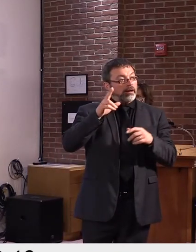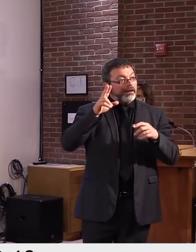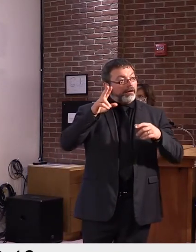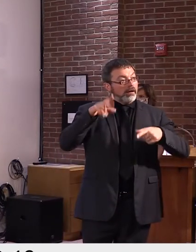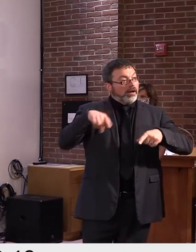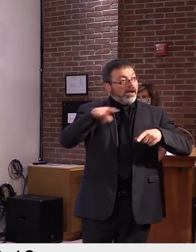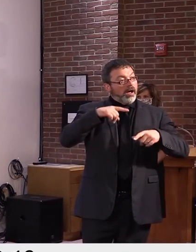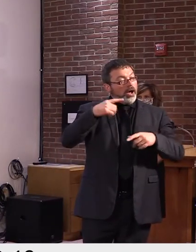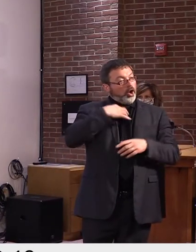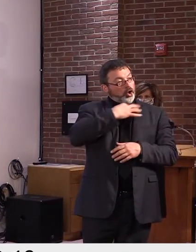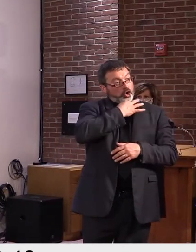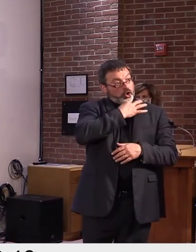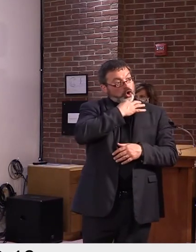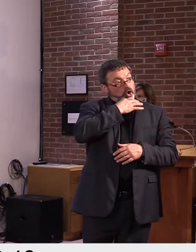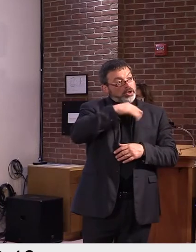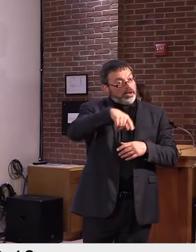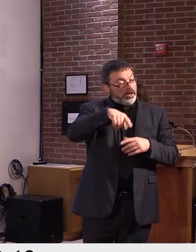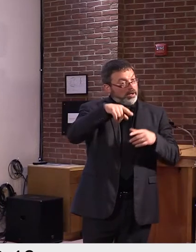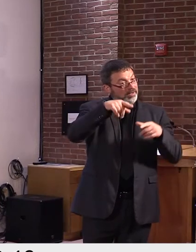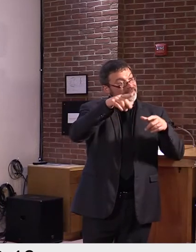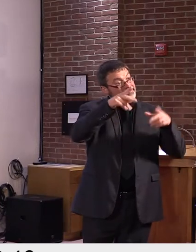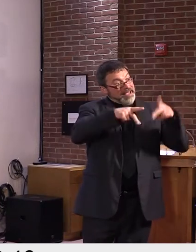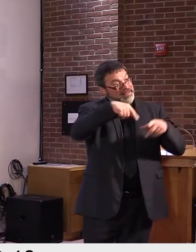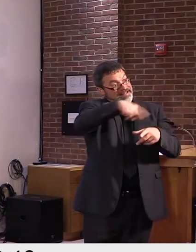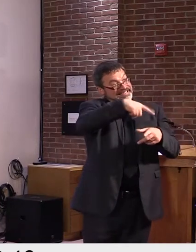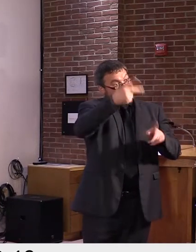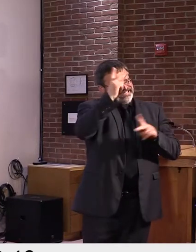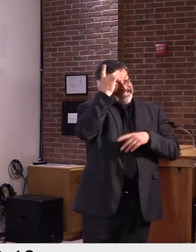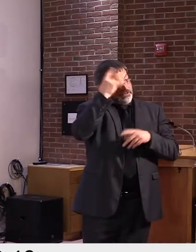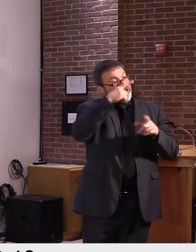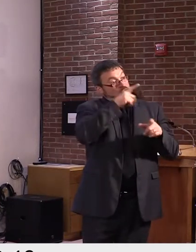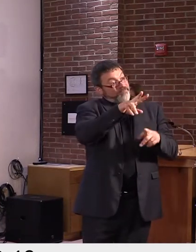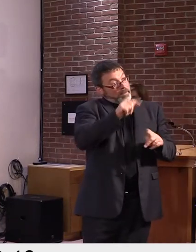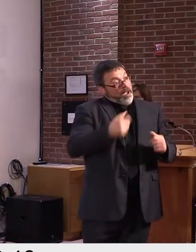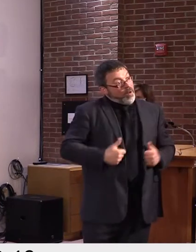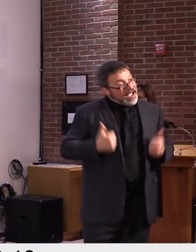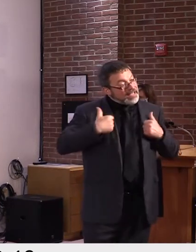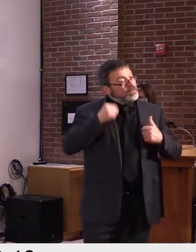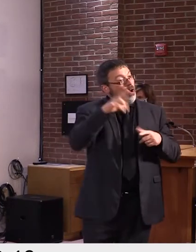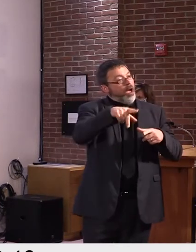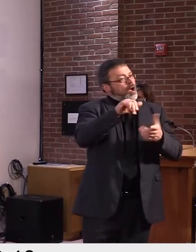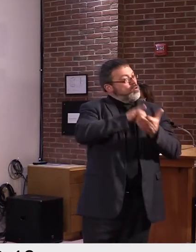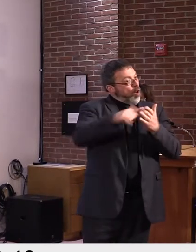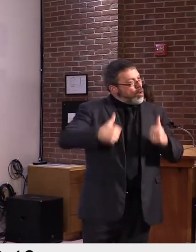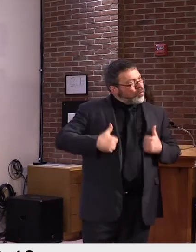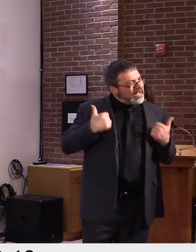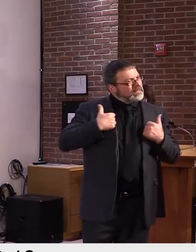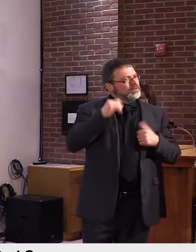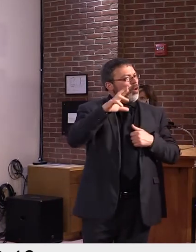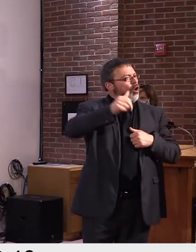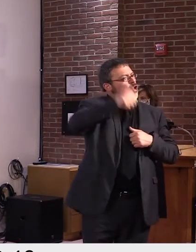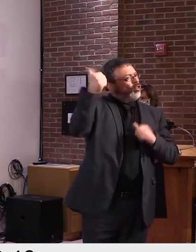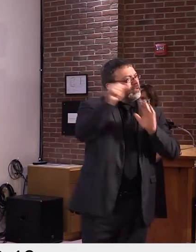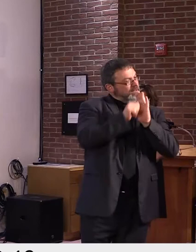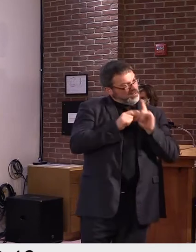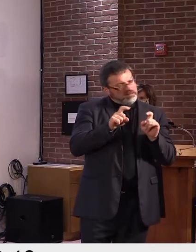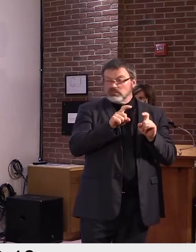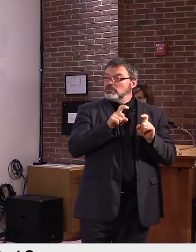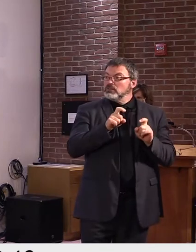So we're trying to sort through that as we speak. We're working very closely with the New York State Department of Health as well.